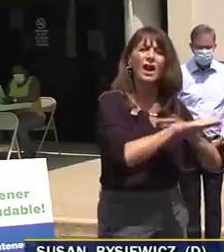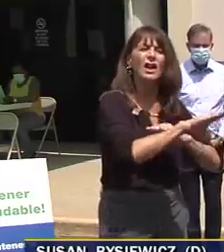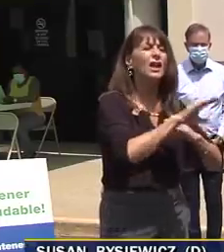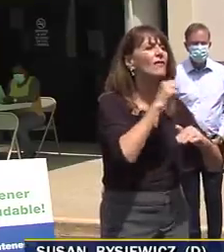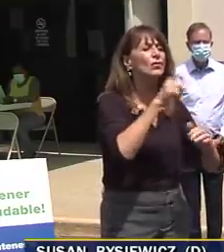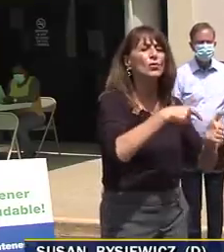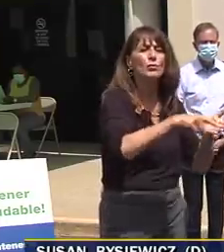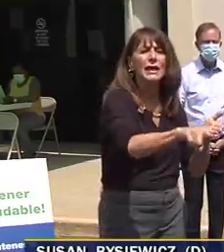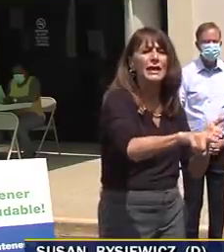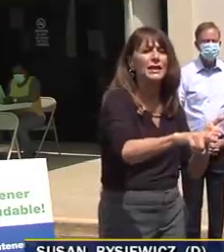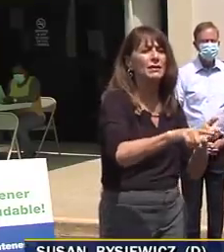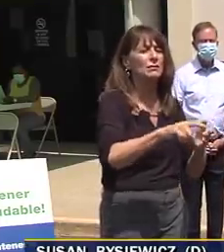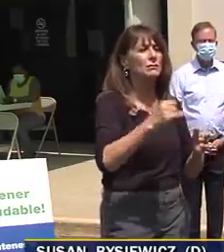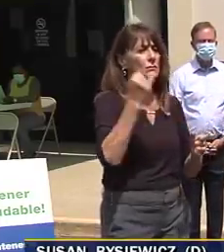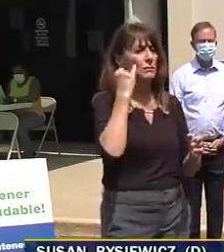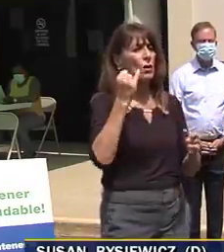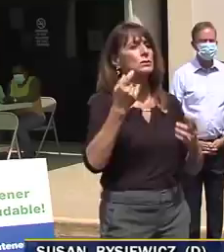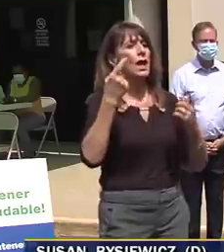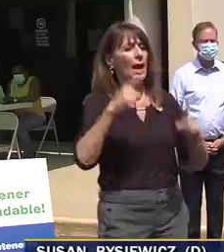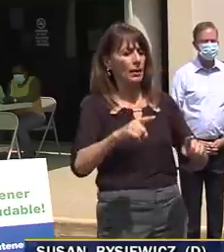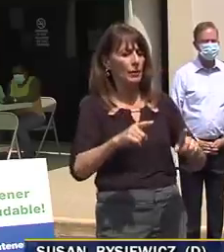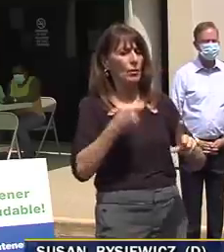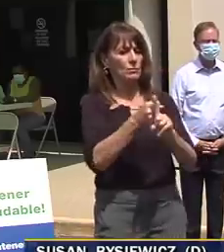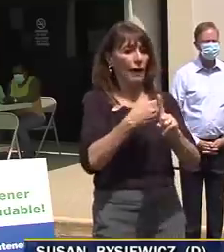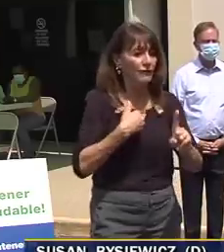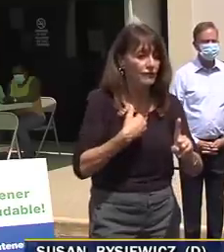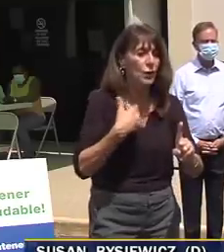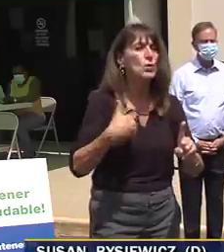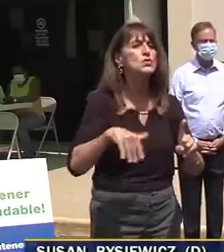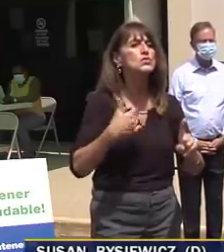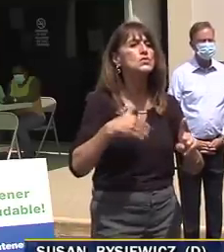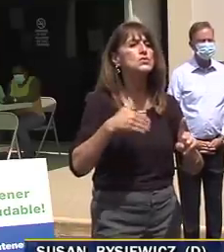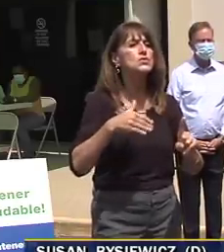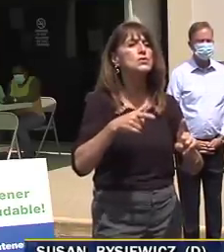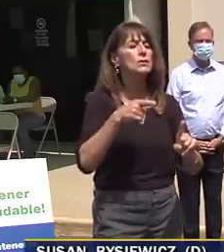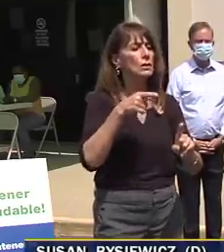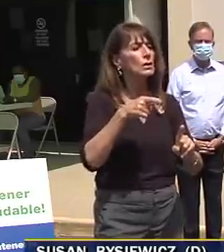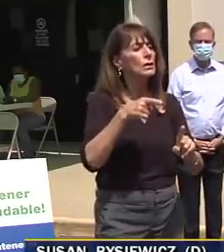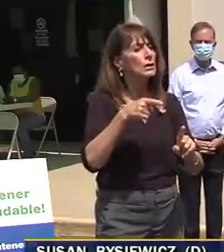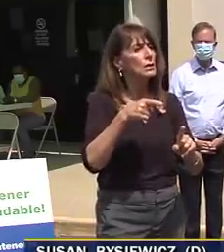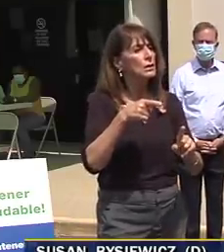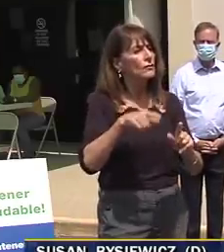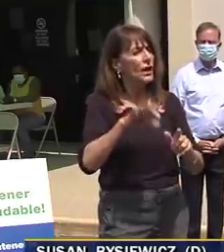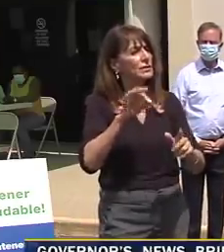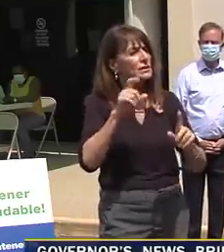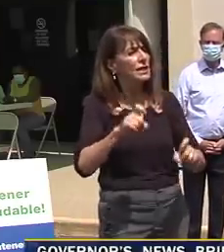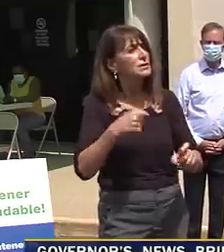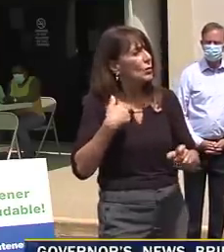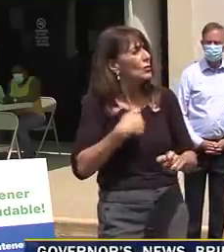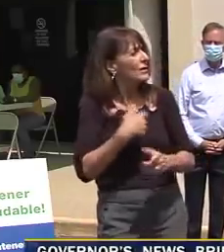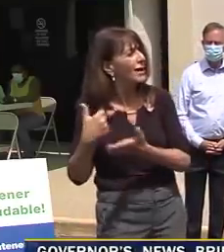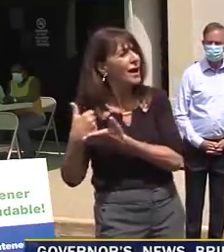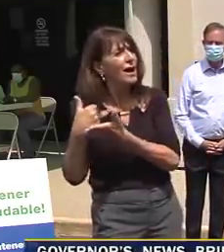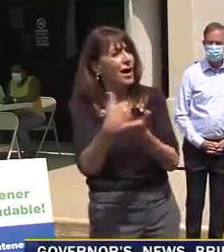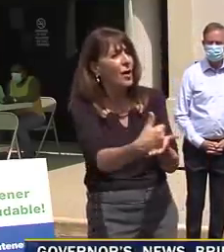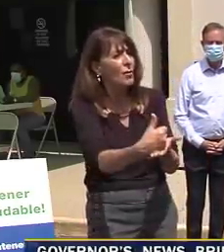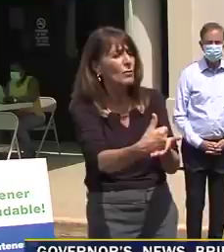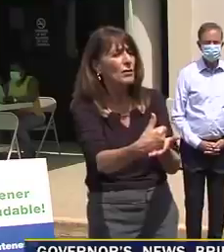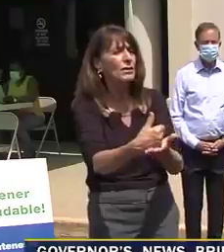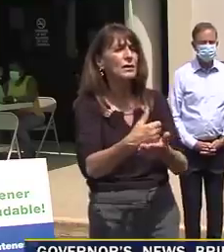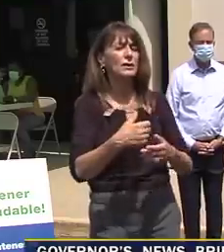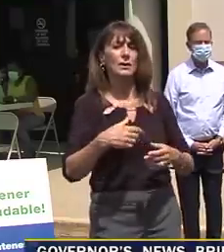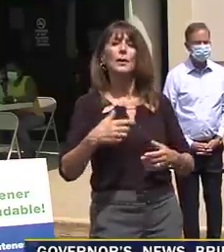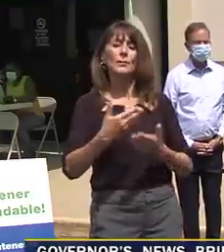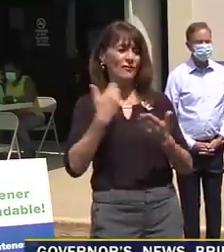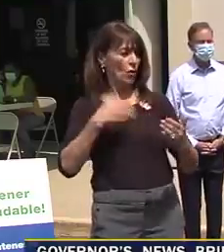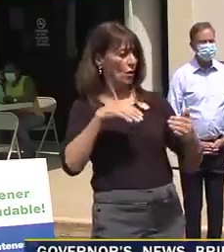there's a very small possibility that you do test positive, this is a way for you to get help. You don't need a